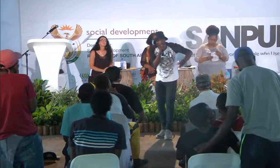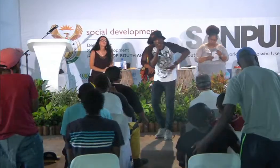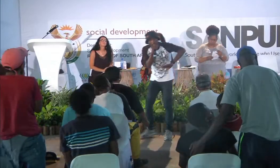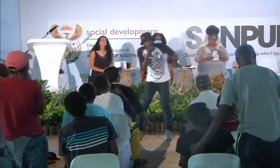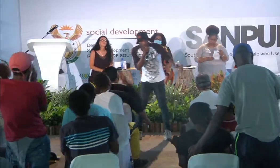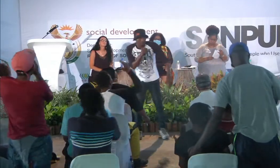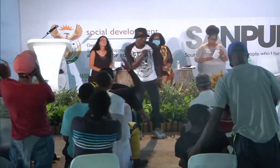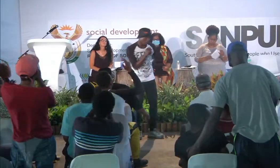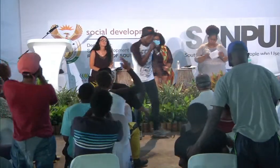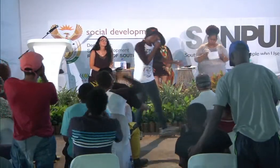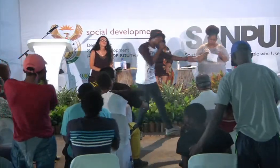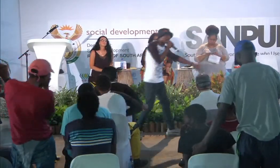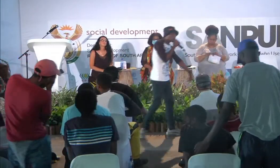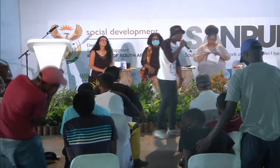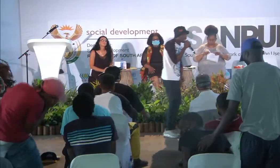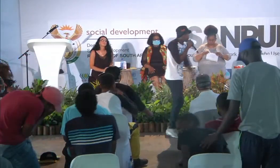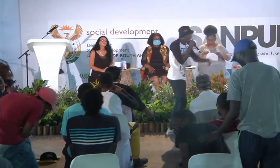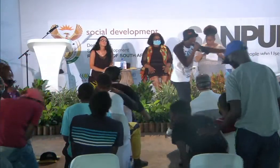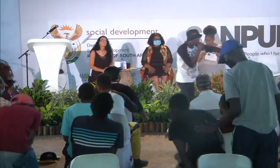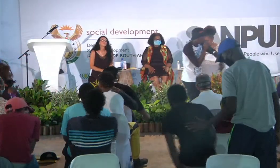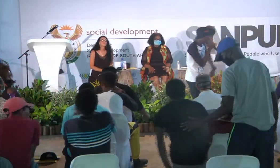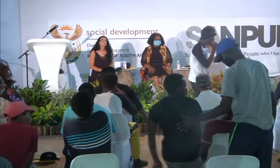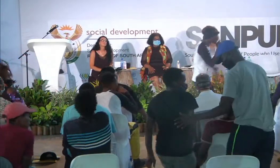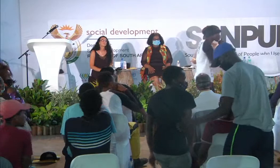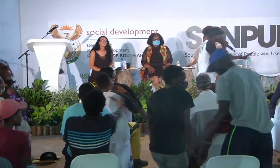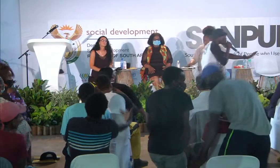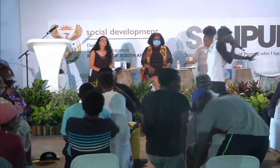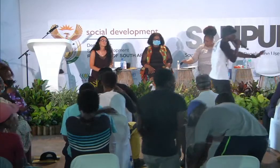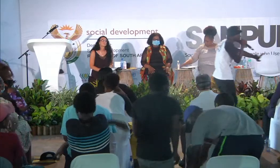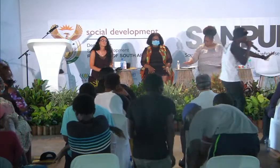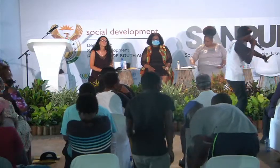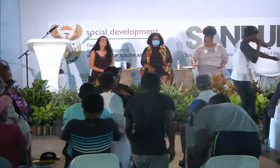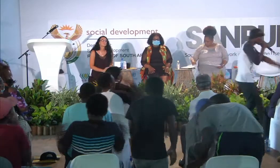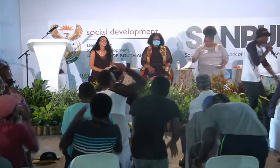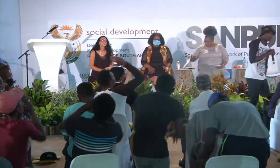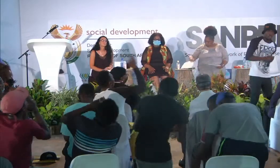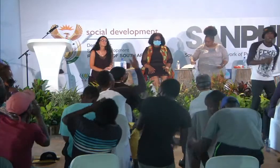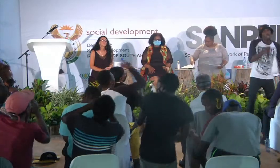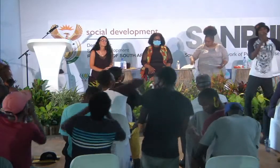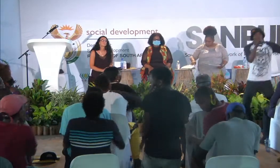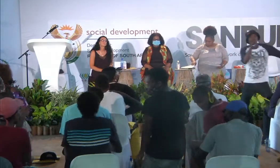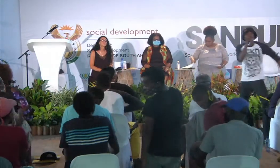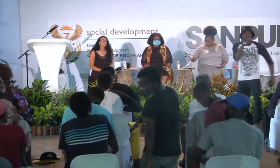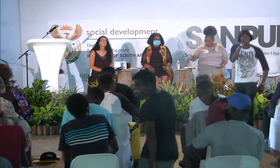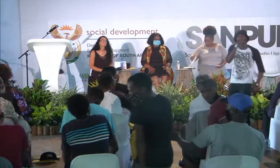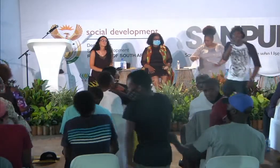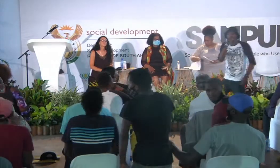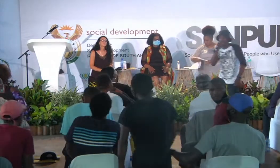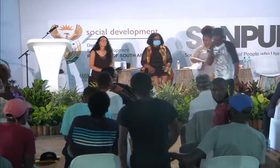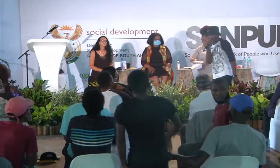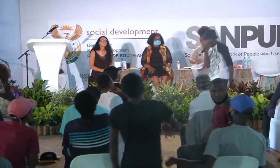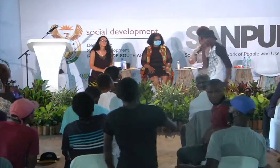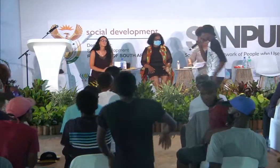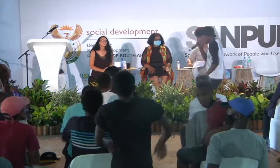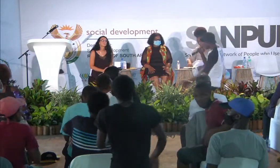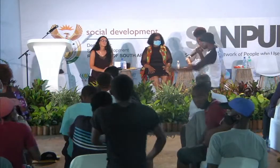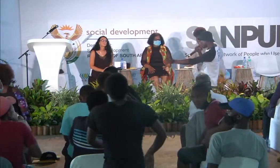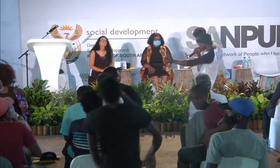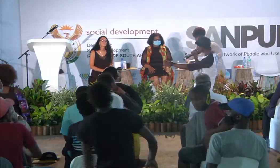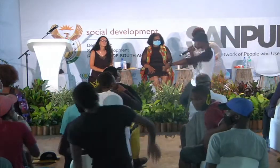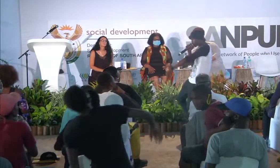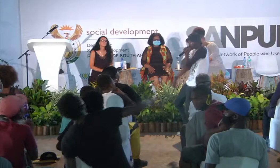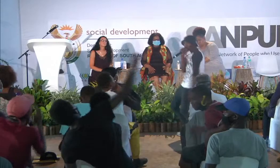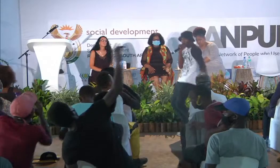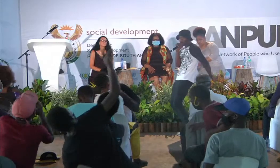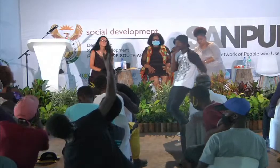learn, you gain. We like to blame others for our shame. Don't follow, I'm paving my way. Music, it's amazing grace. Too short